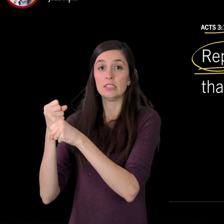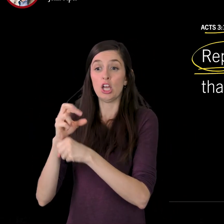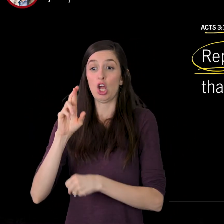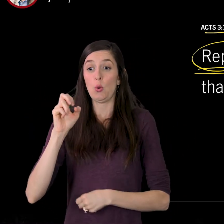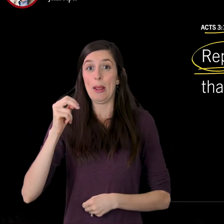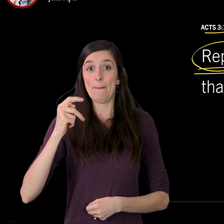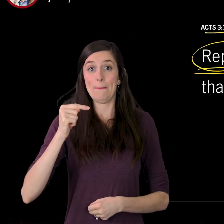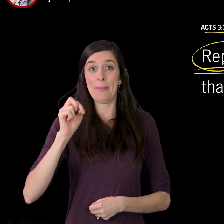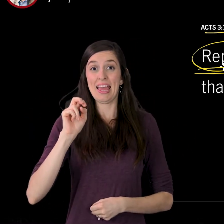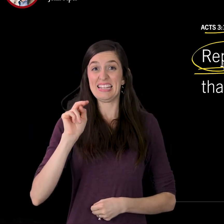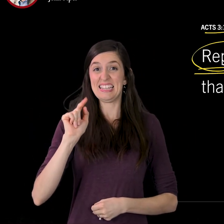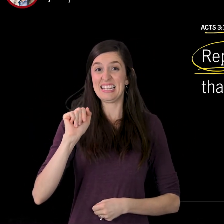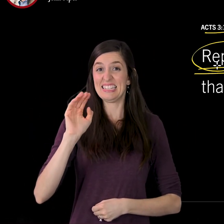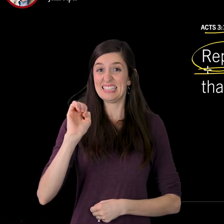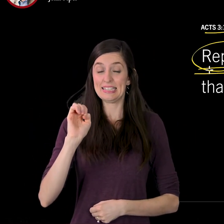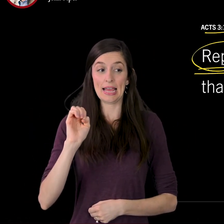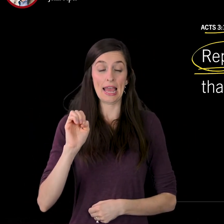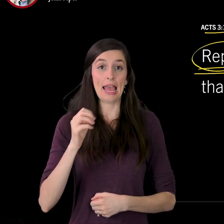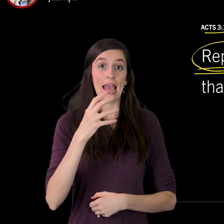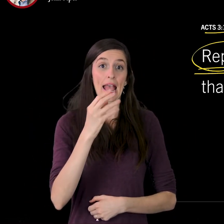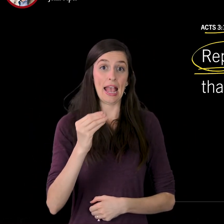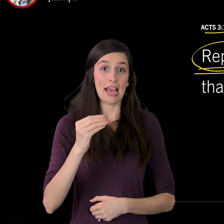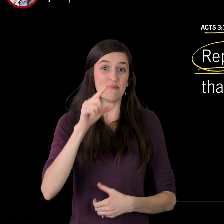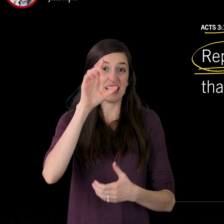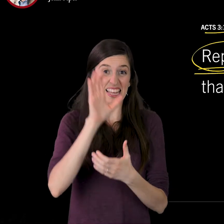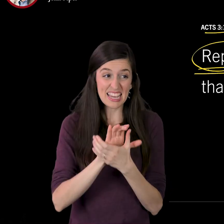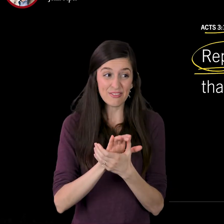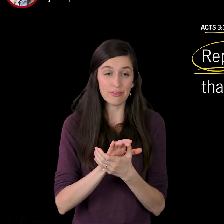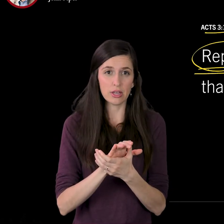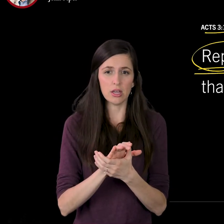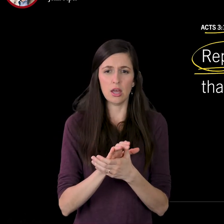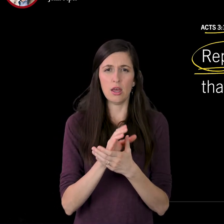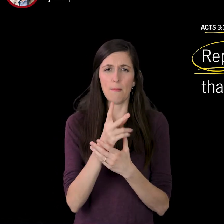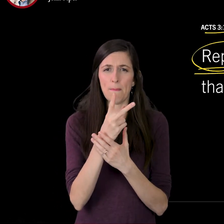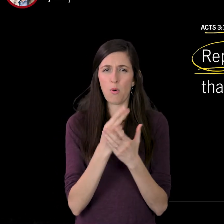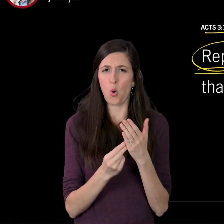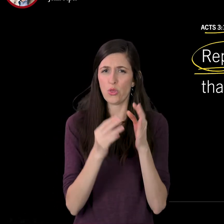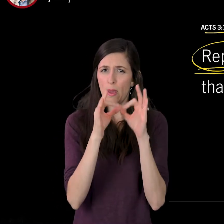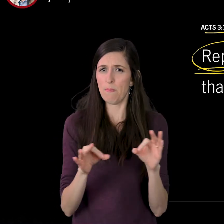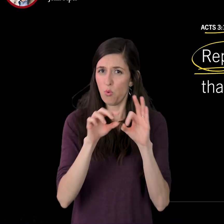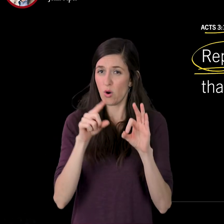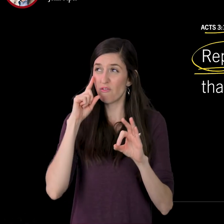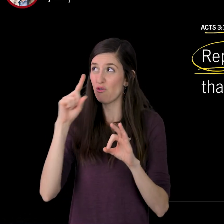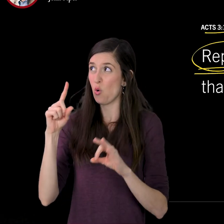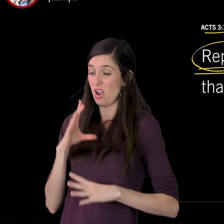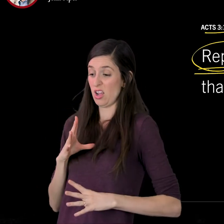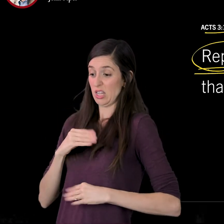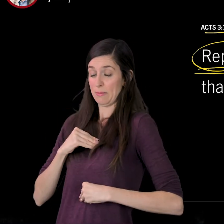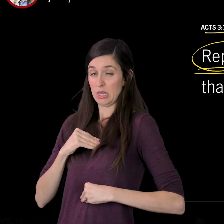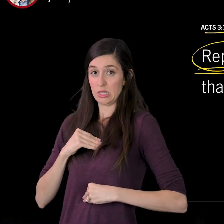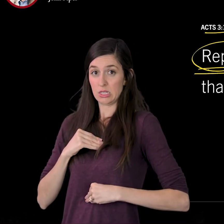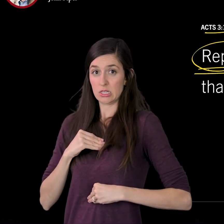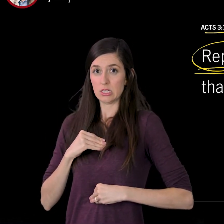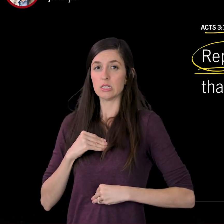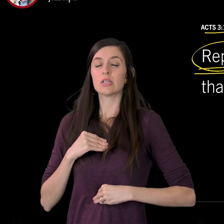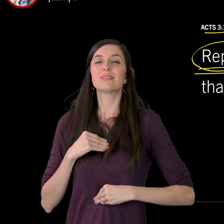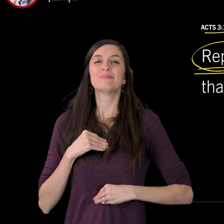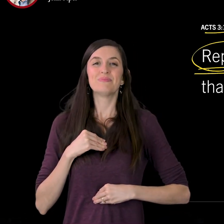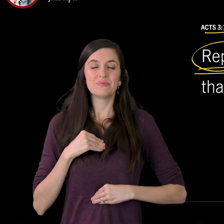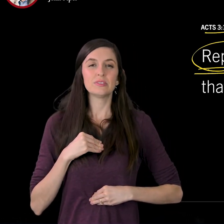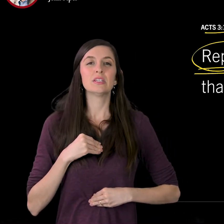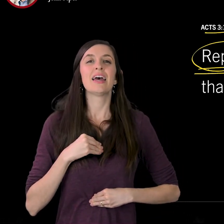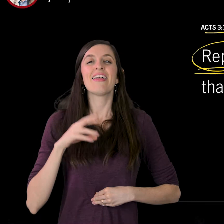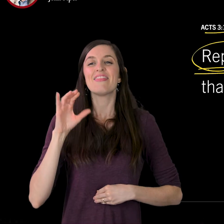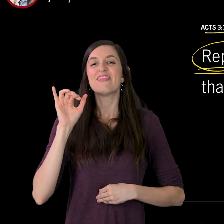necessary for salvation and I'm saying repentance is just another way of describing the profound change of